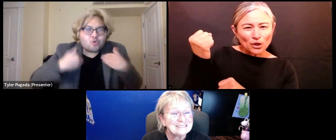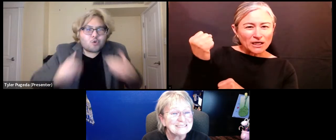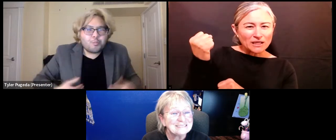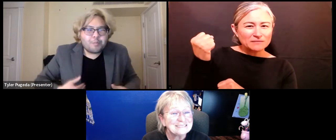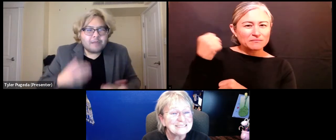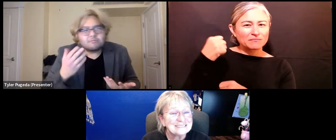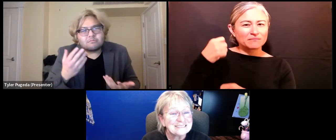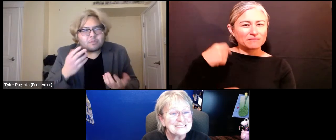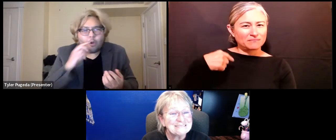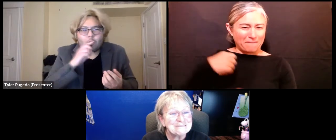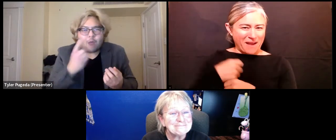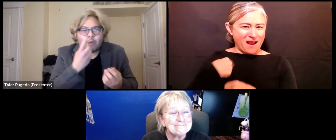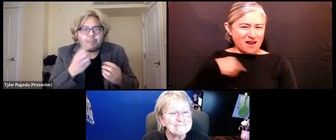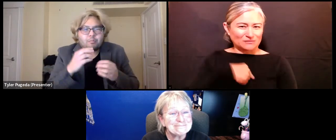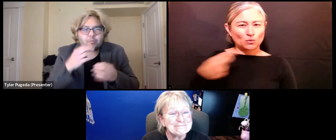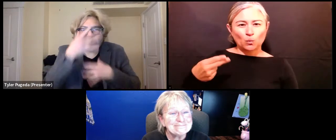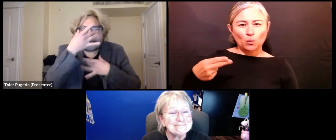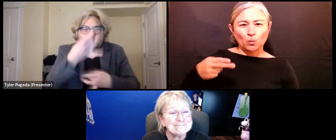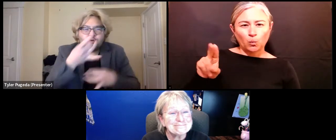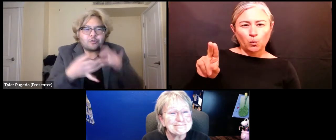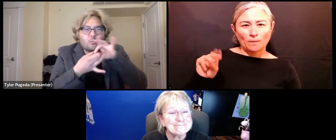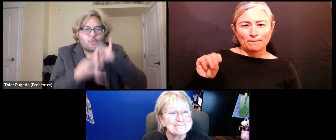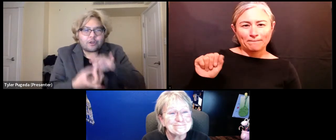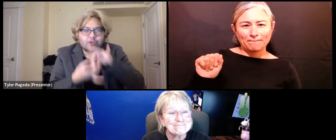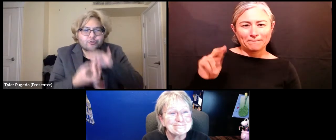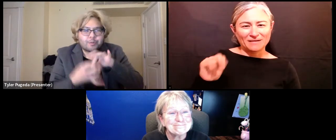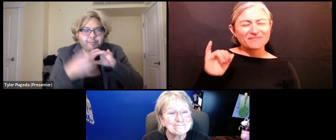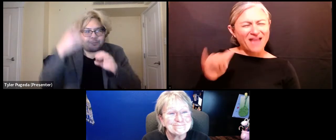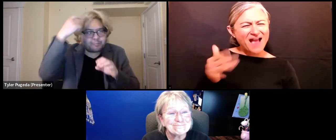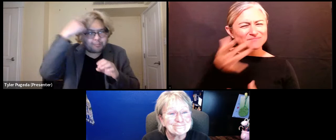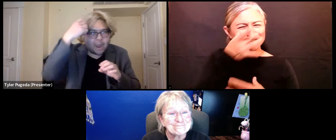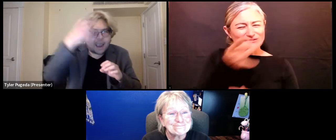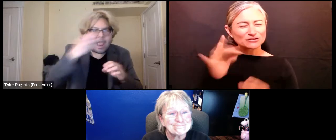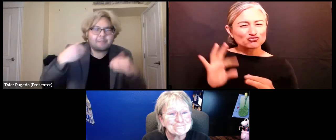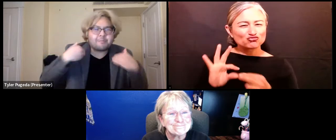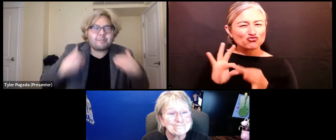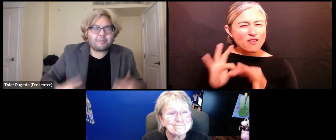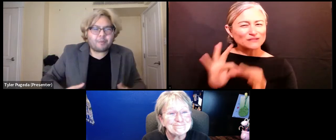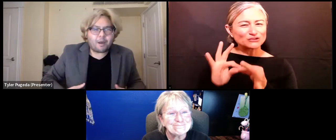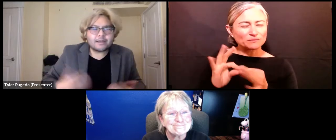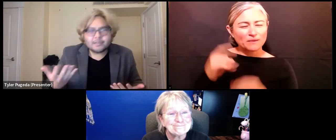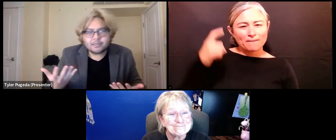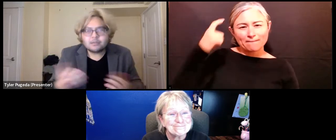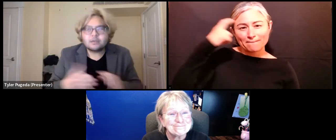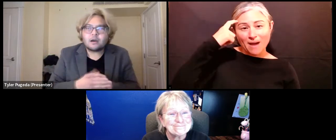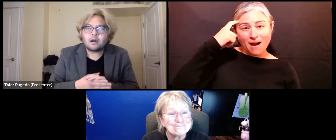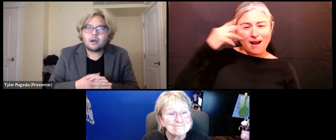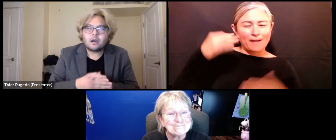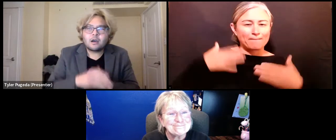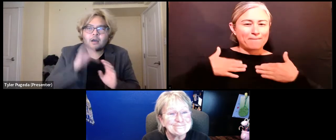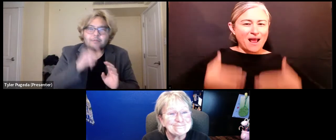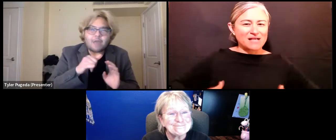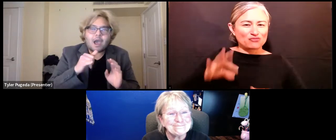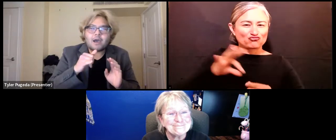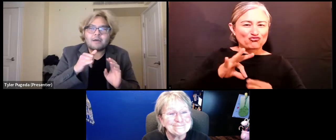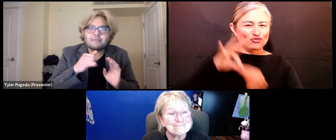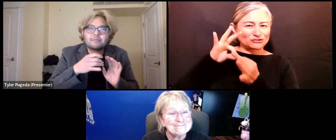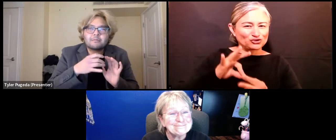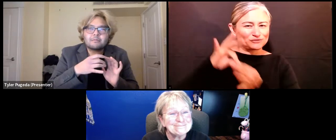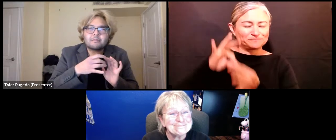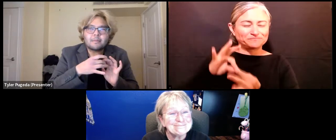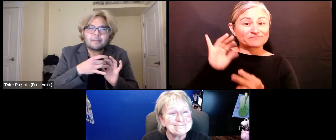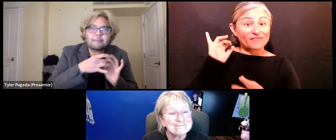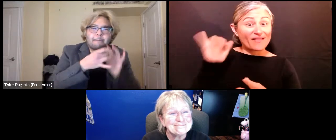and how to improve our memory, and how to improve our physical health, and how there's such a relationship between our